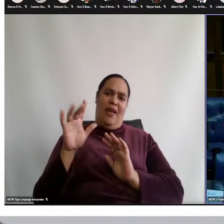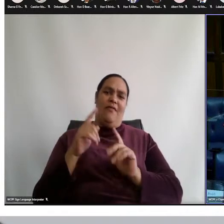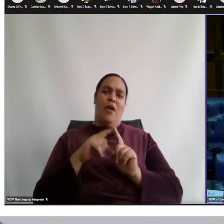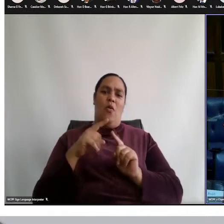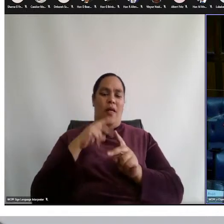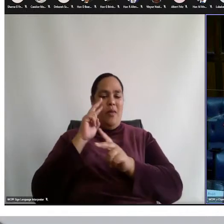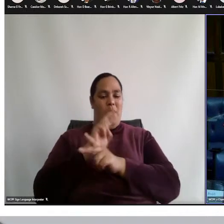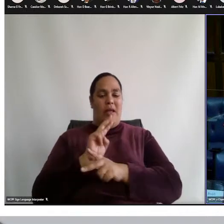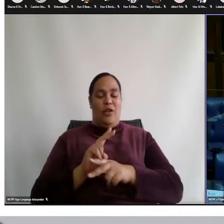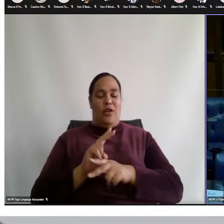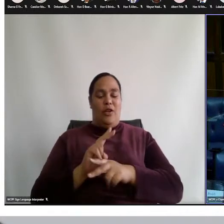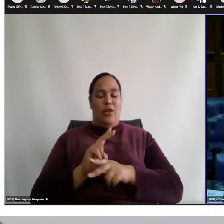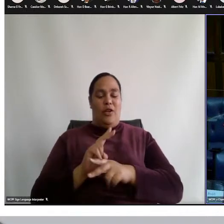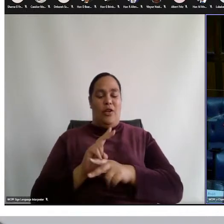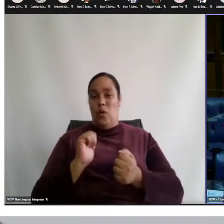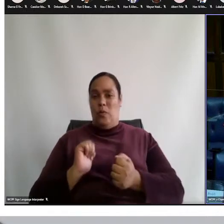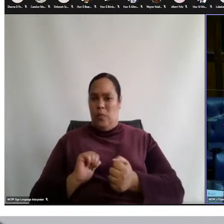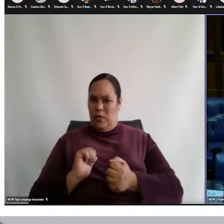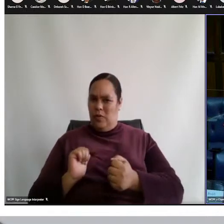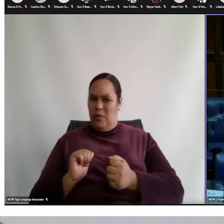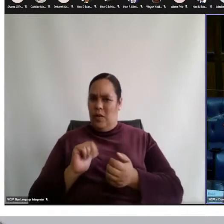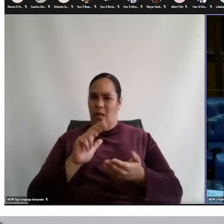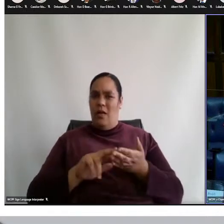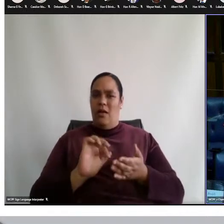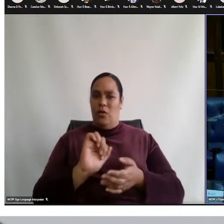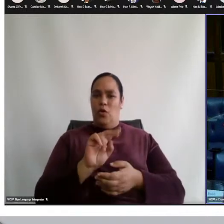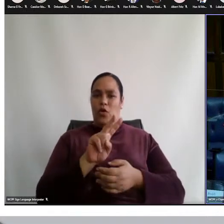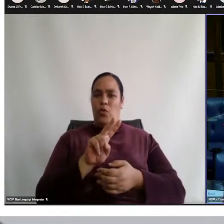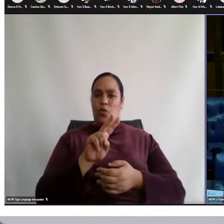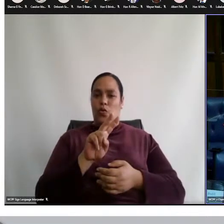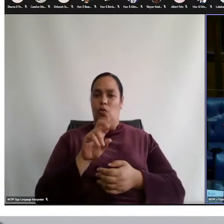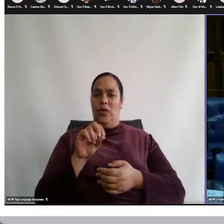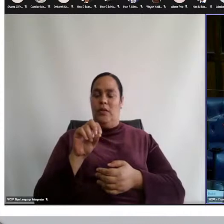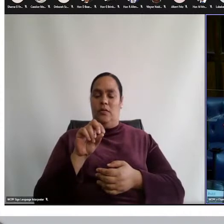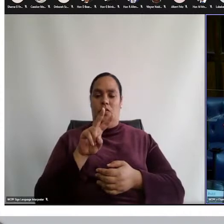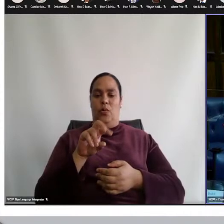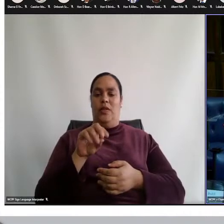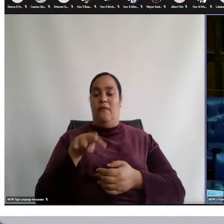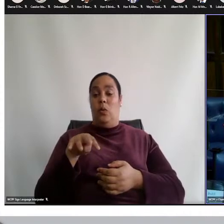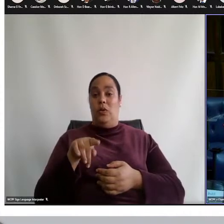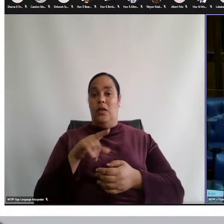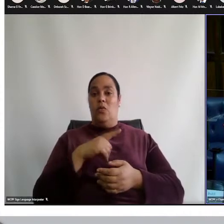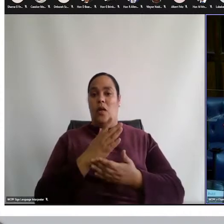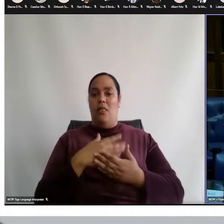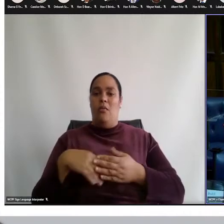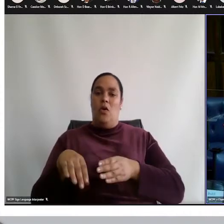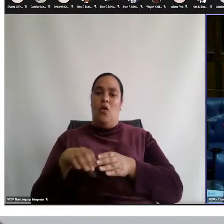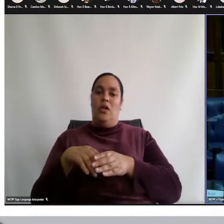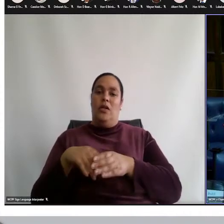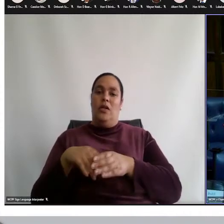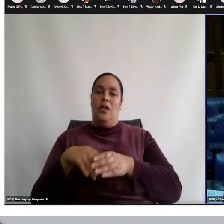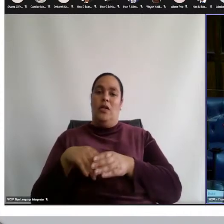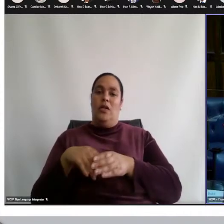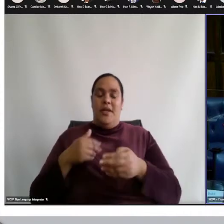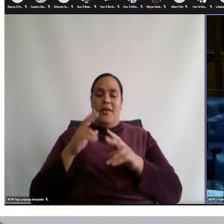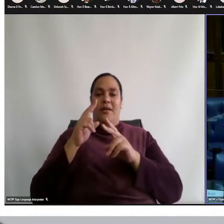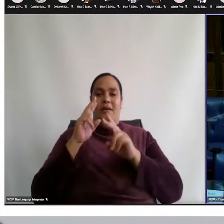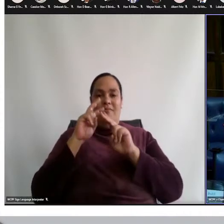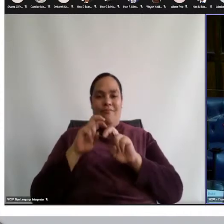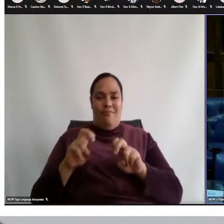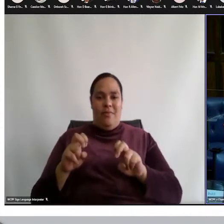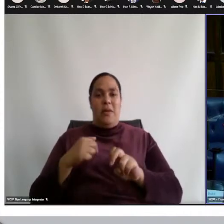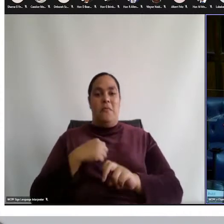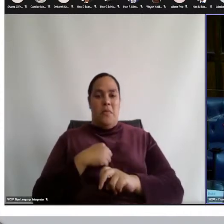and Support Municipals Act 2014. As part of the pre-investigation assessment, I